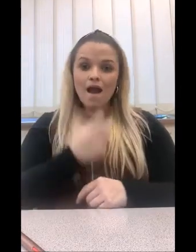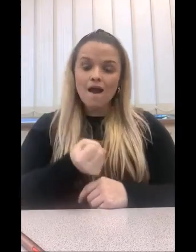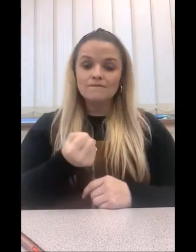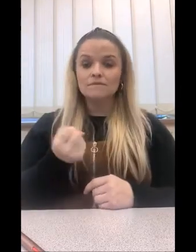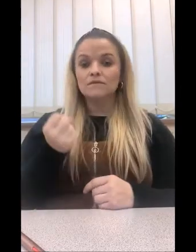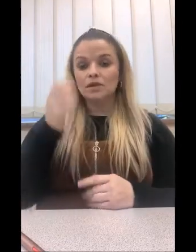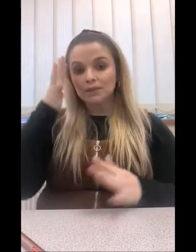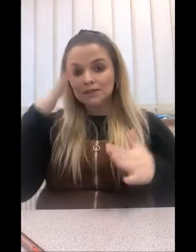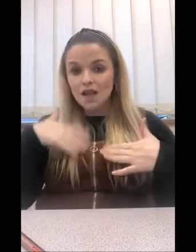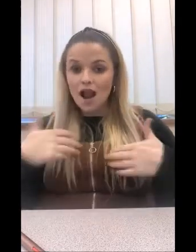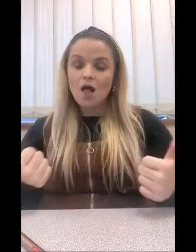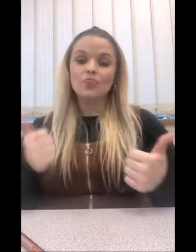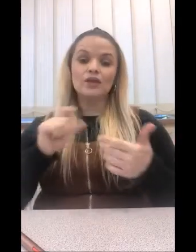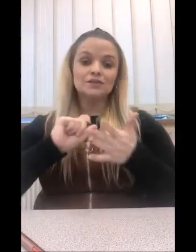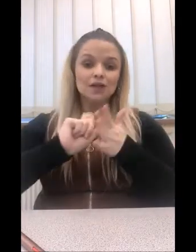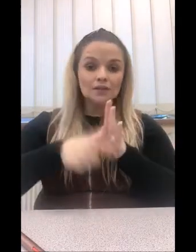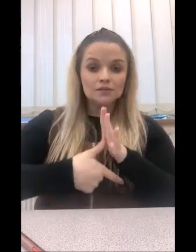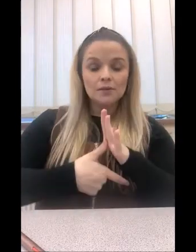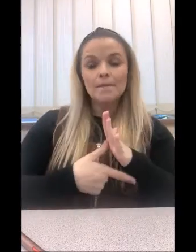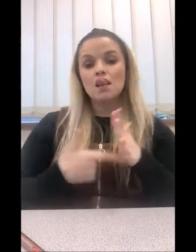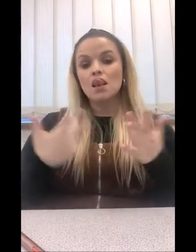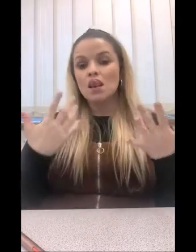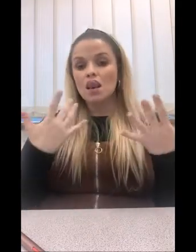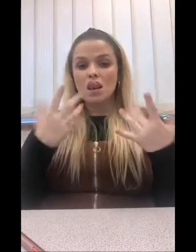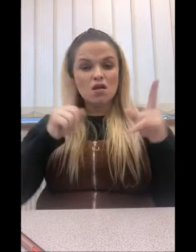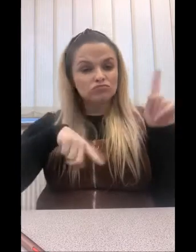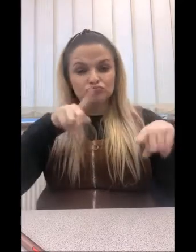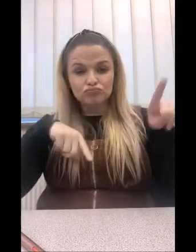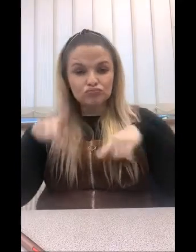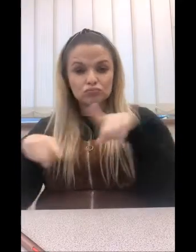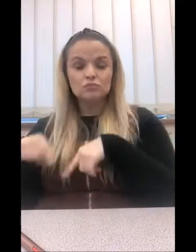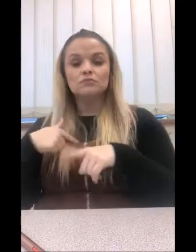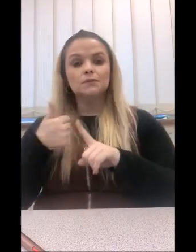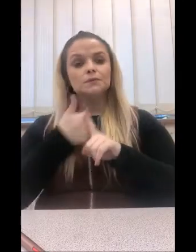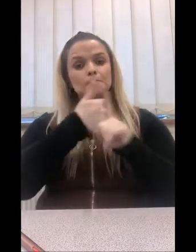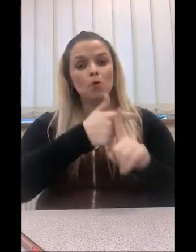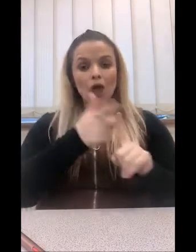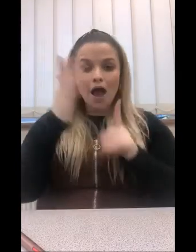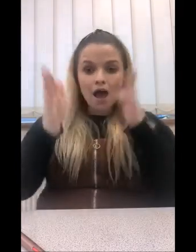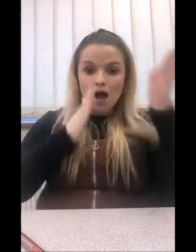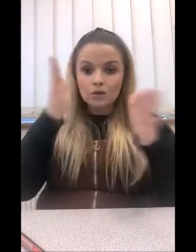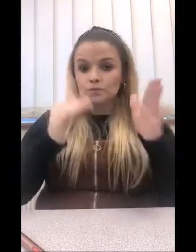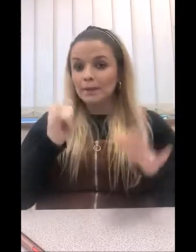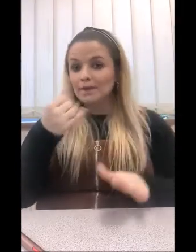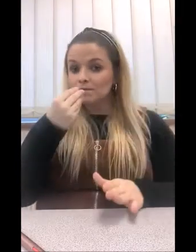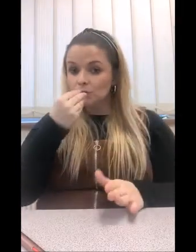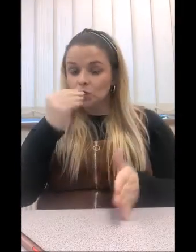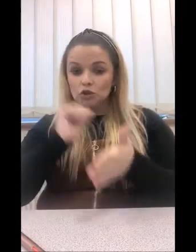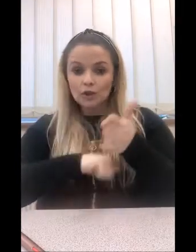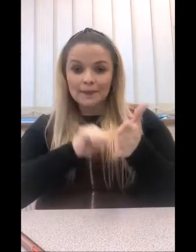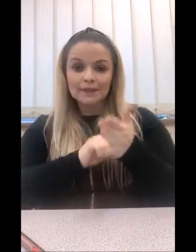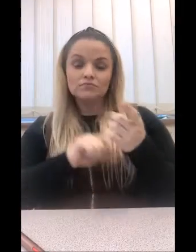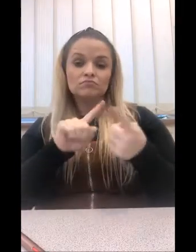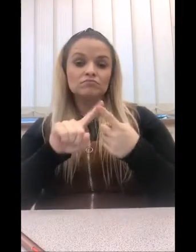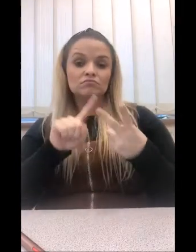support people, deaf people who had mental health, disability, various support at home with